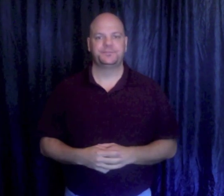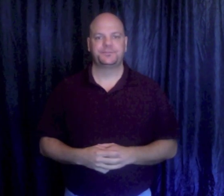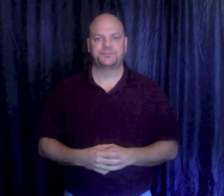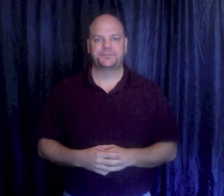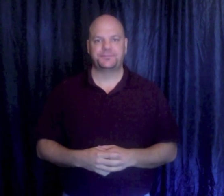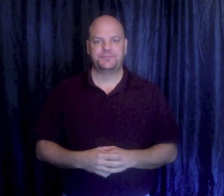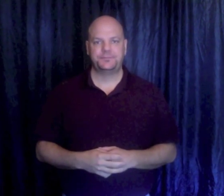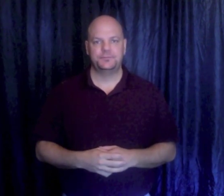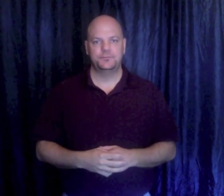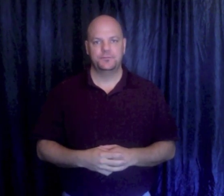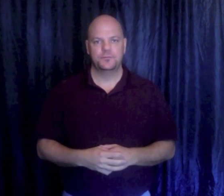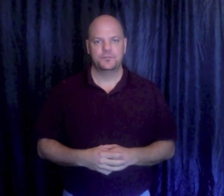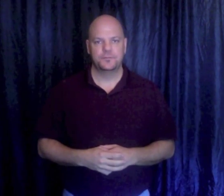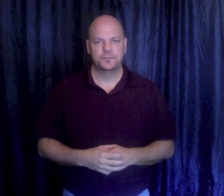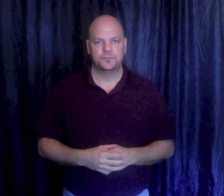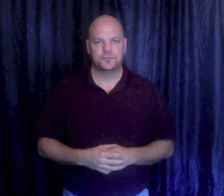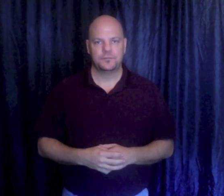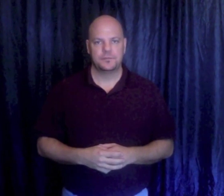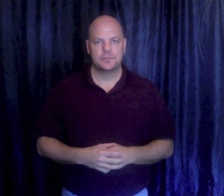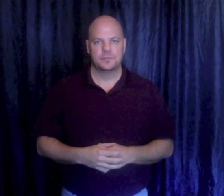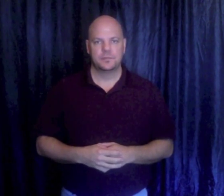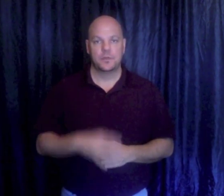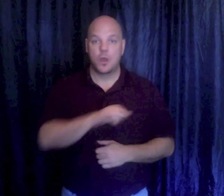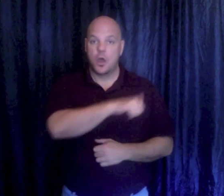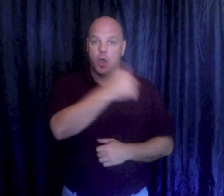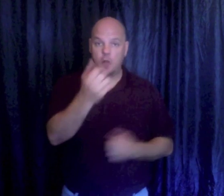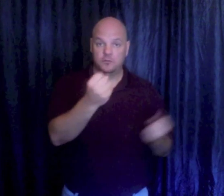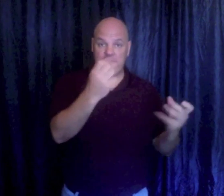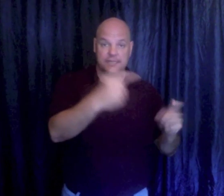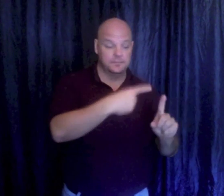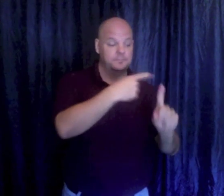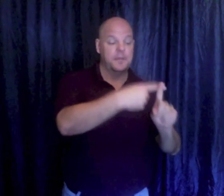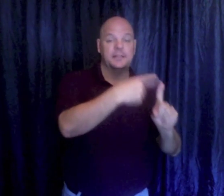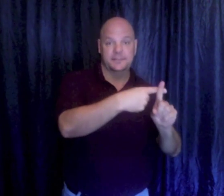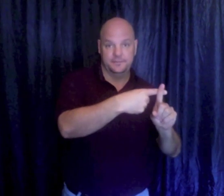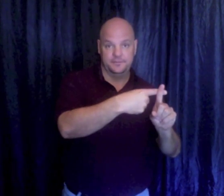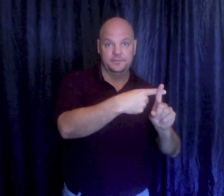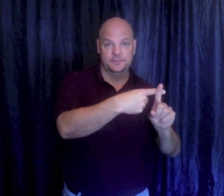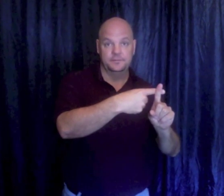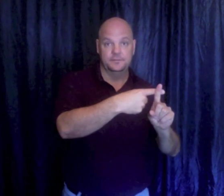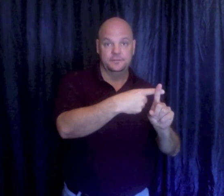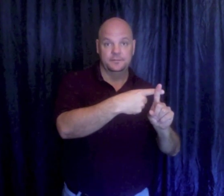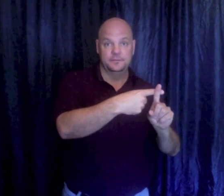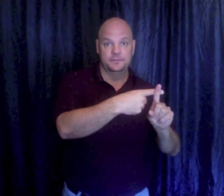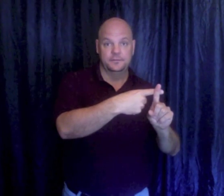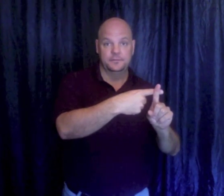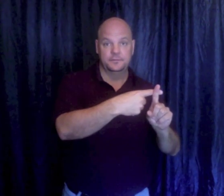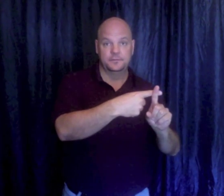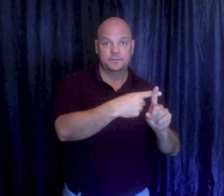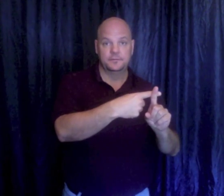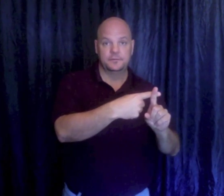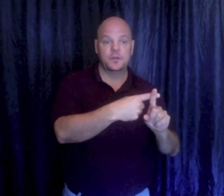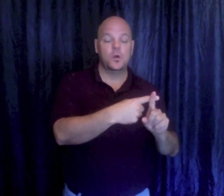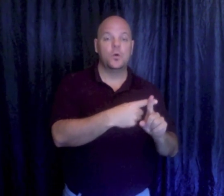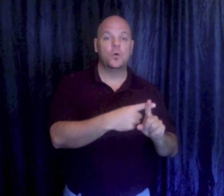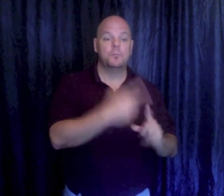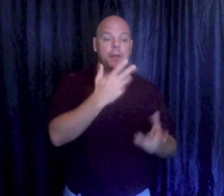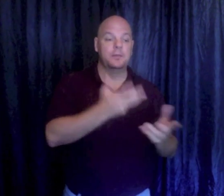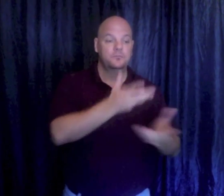Others have a positive effect. And if you say I'm just the interpreter to a teacher, what they're going to